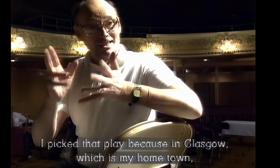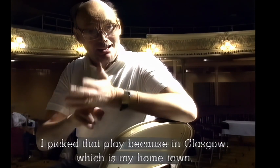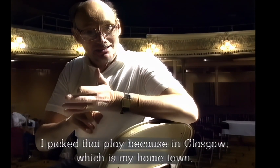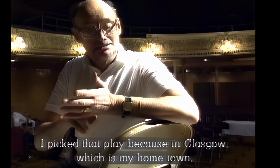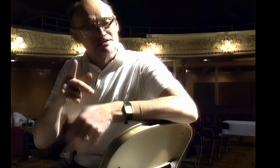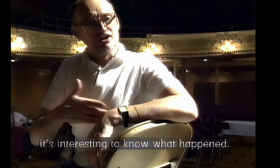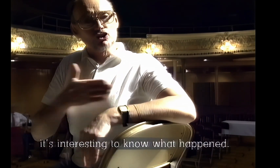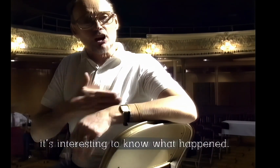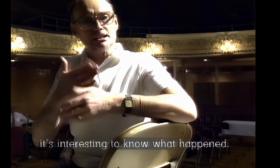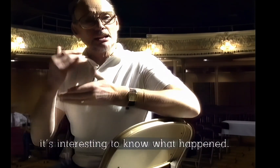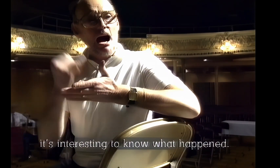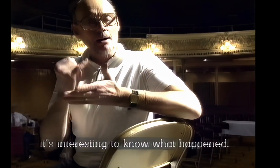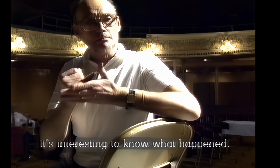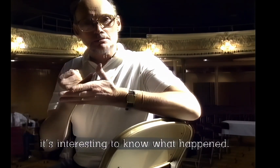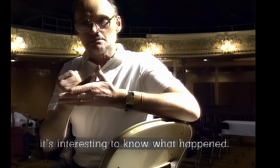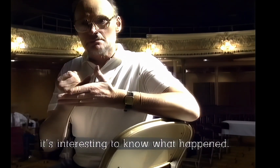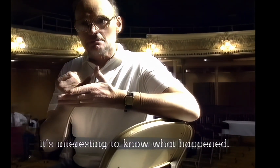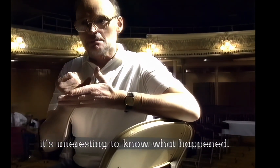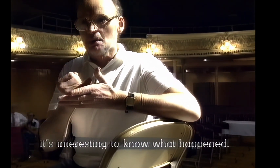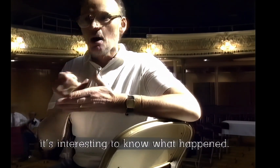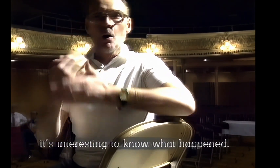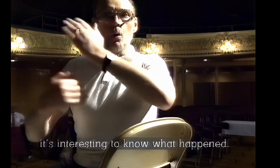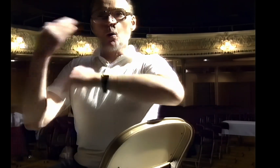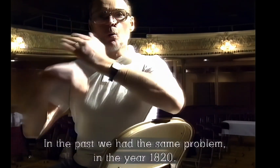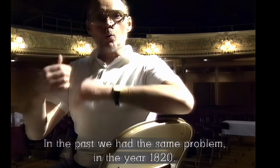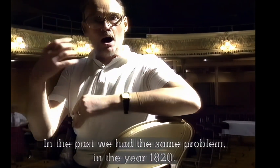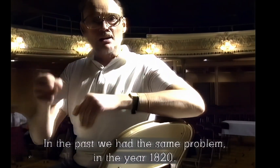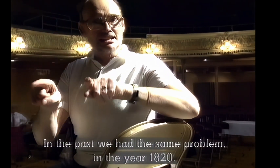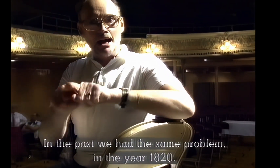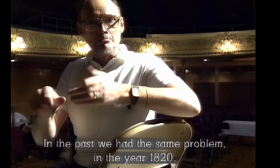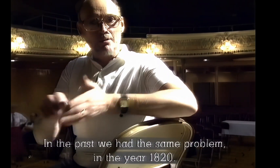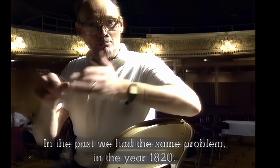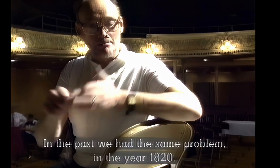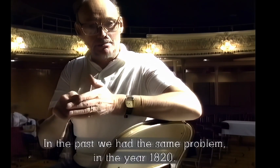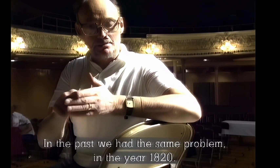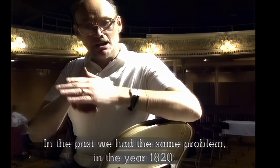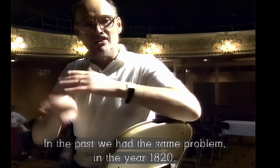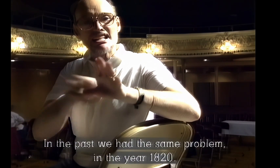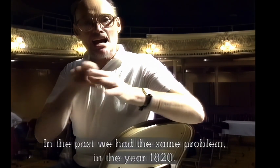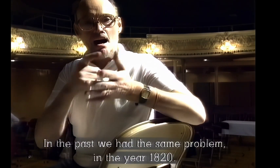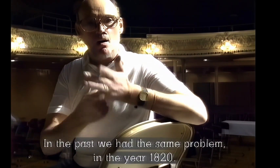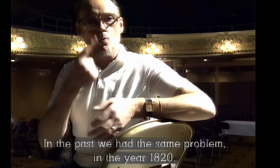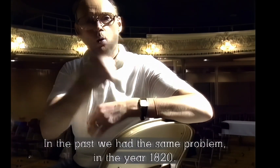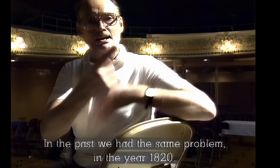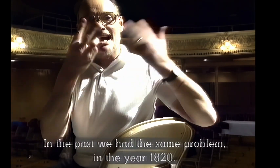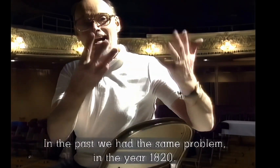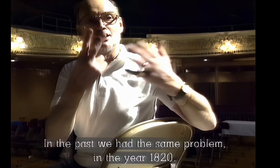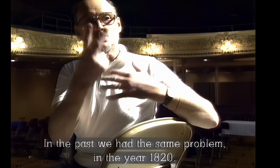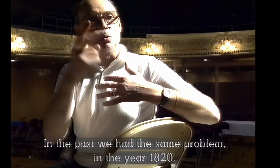it's interesting what happened, because in the past we had the same problem in the year 1820. And the